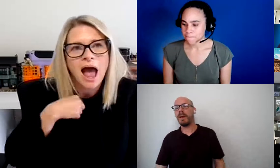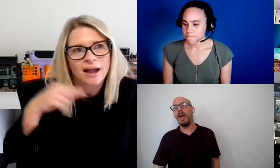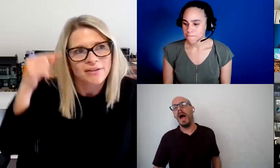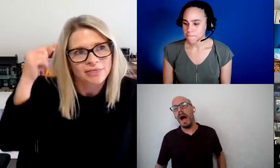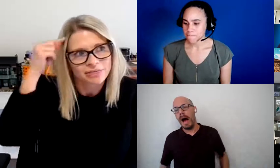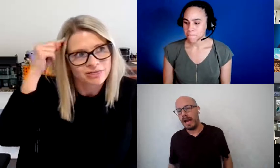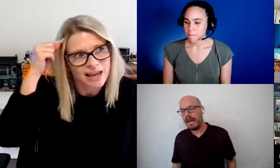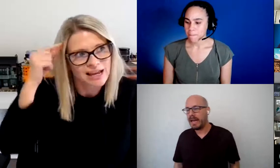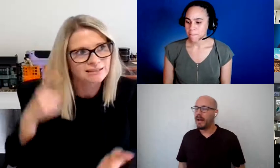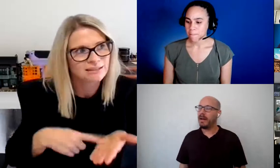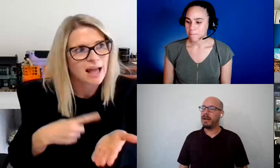Frank,